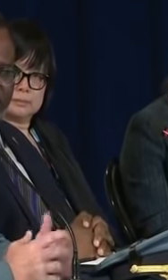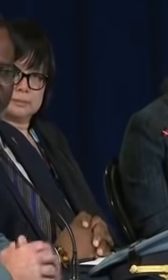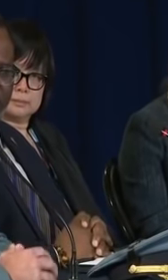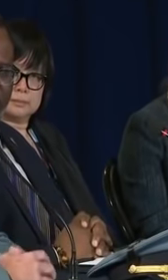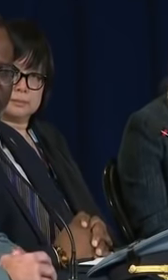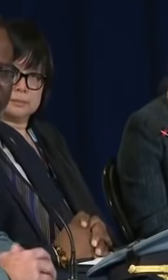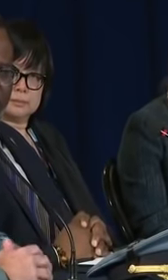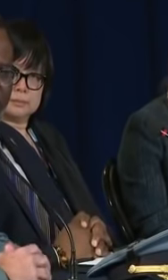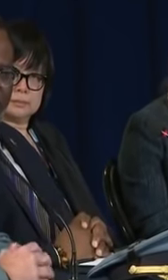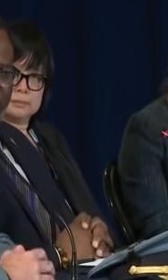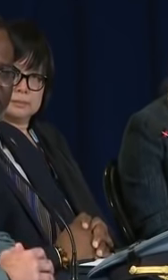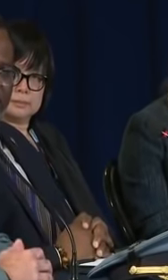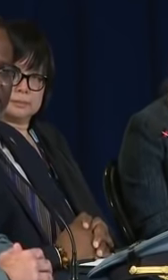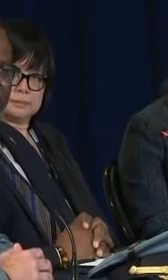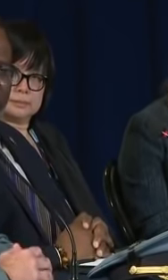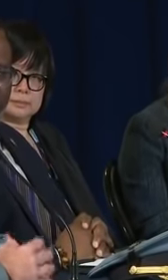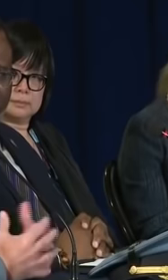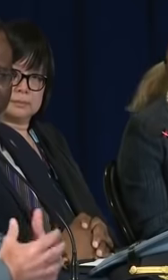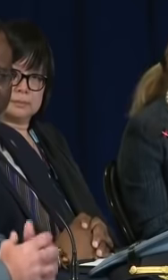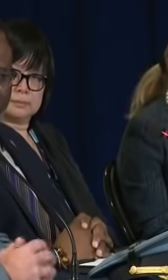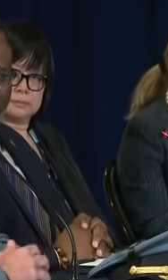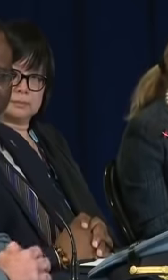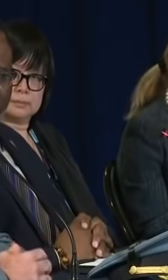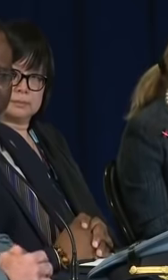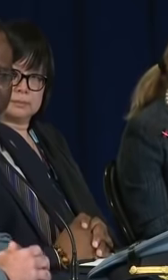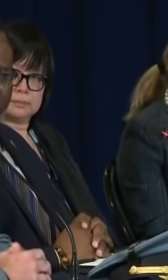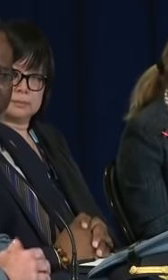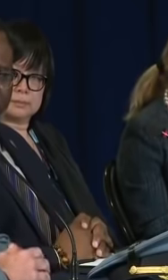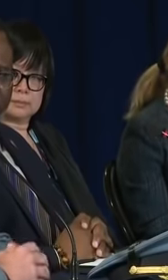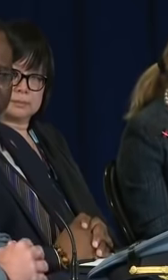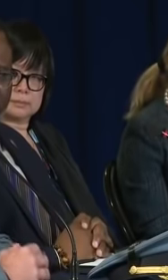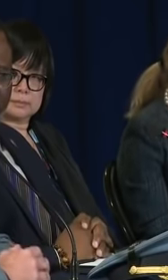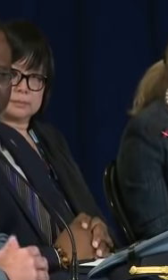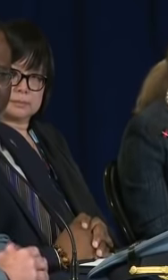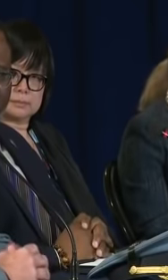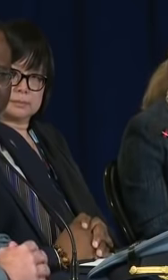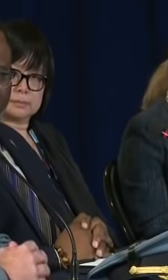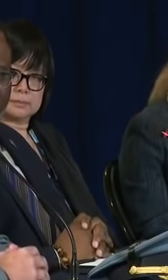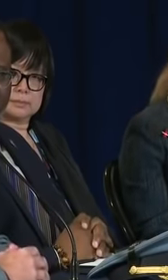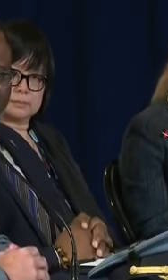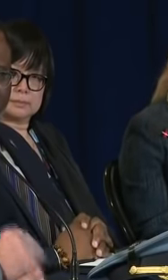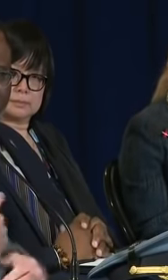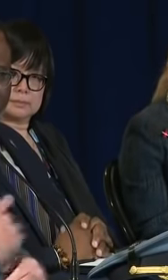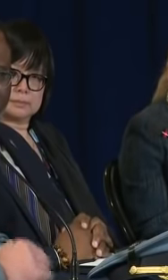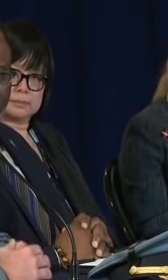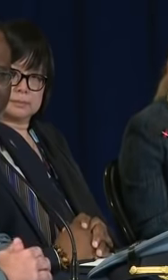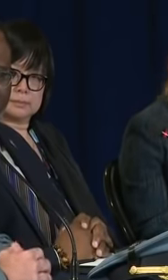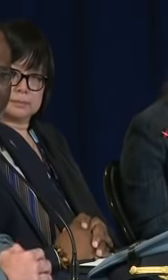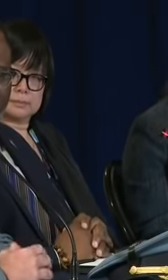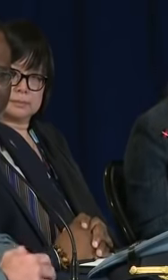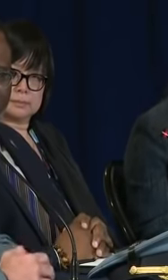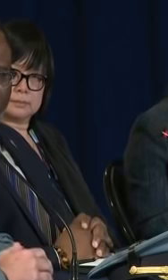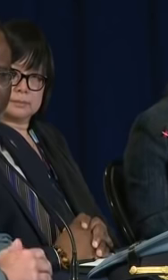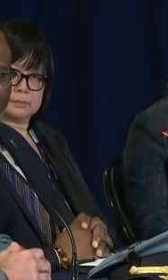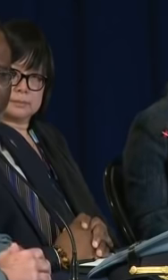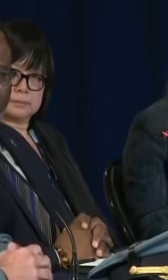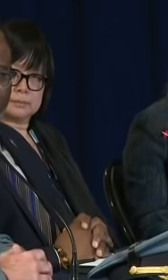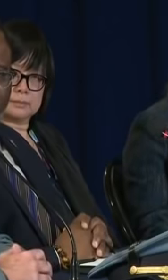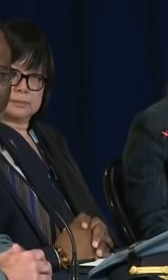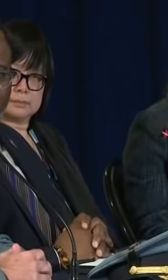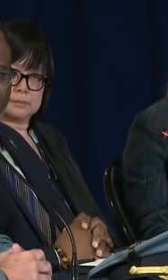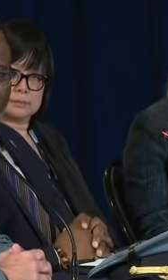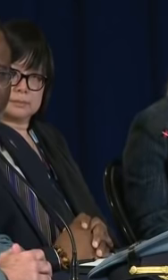based out of New York City. Our ask about testing was almost answered immediately, as the governor stated, that we're one